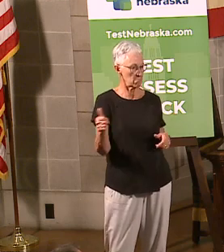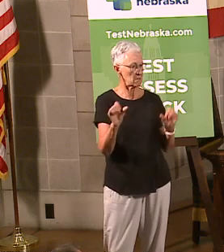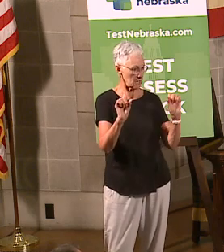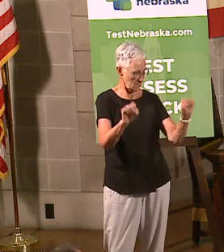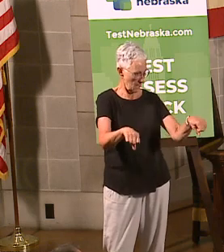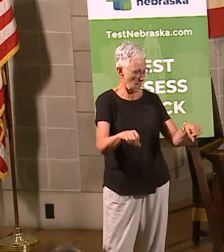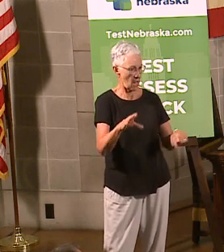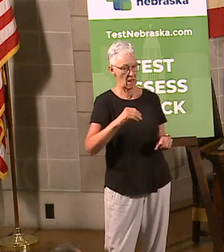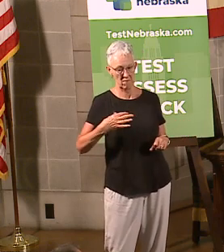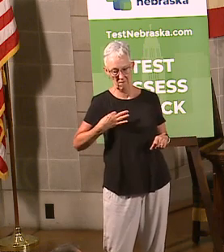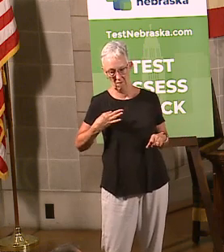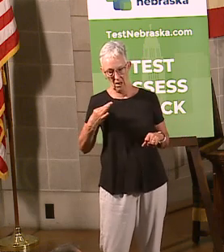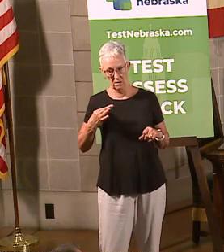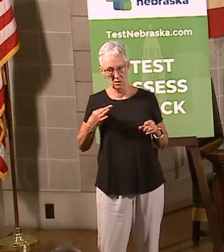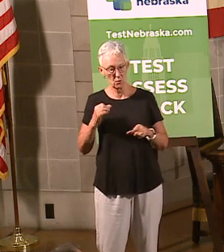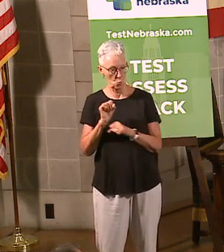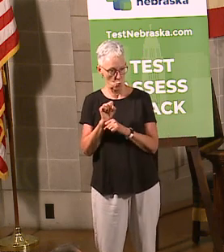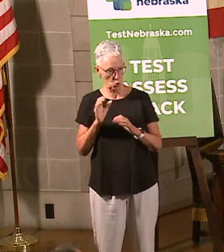back to that facility.